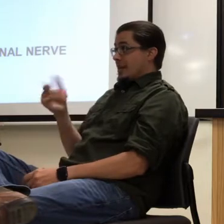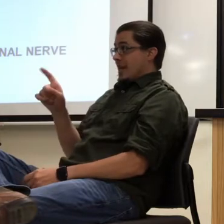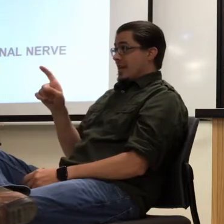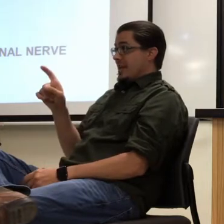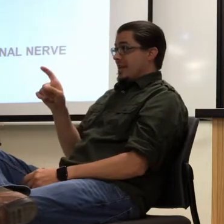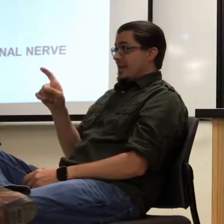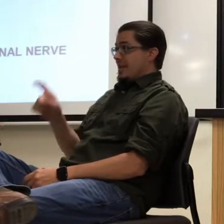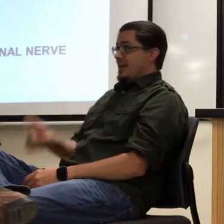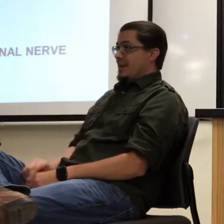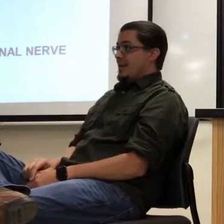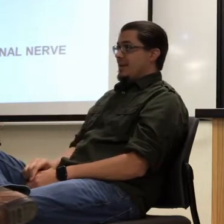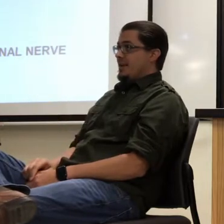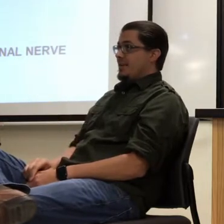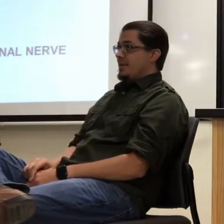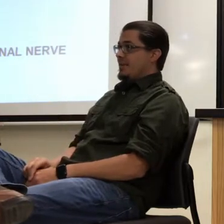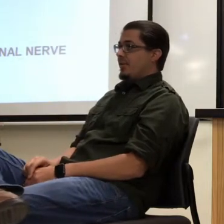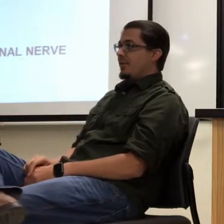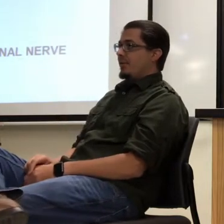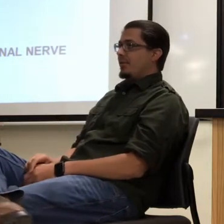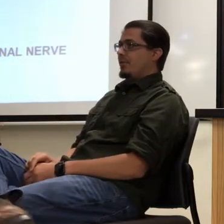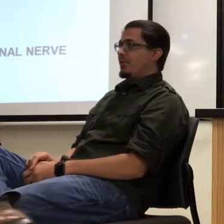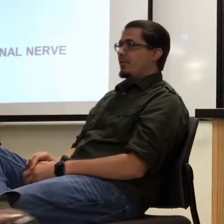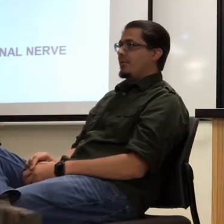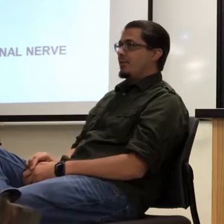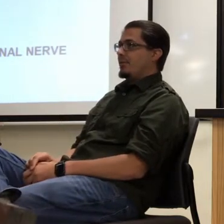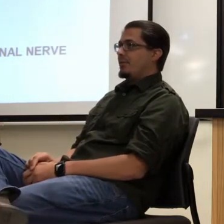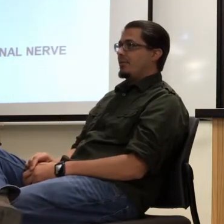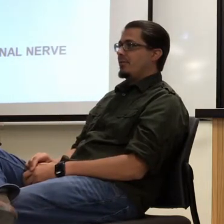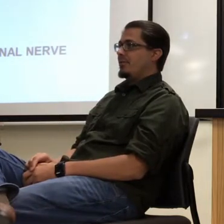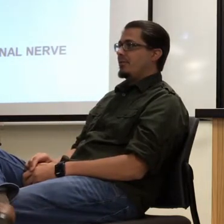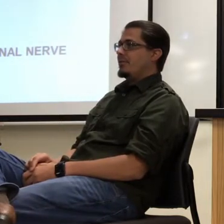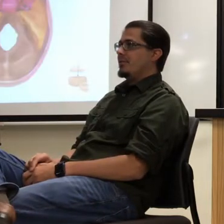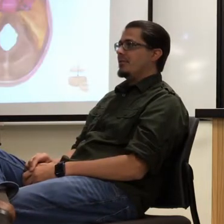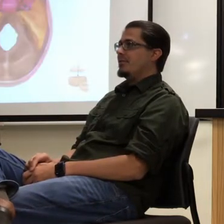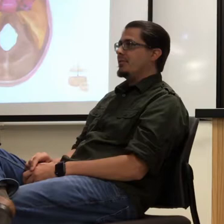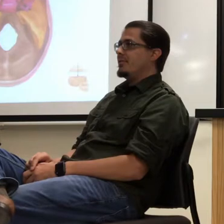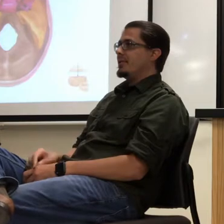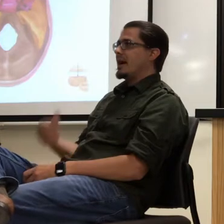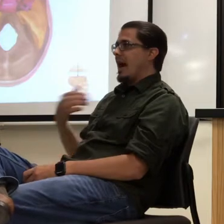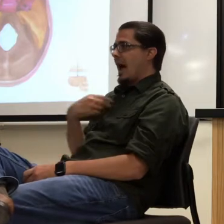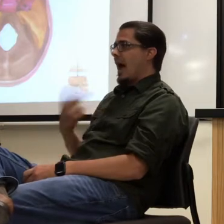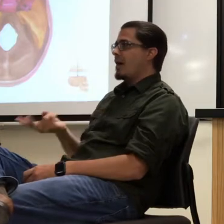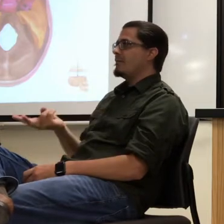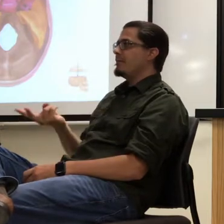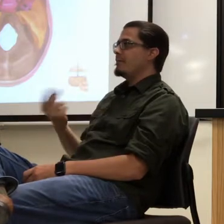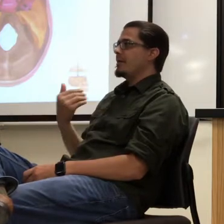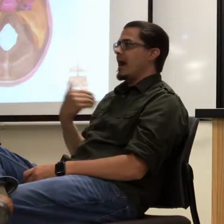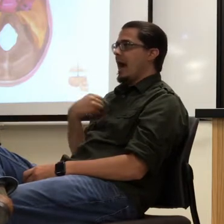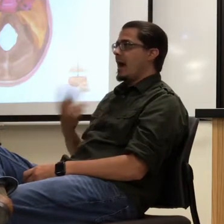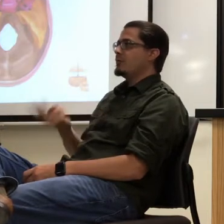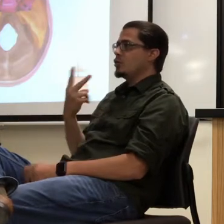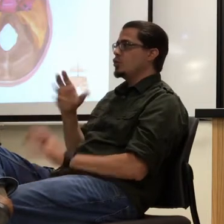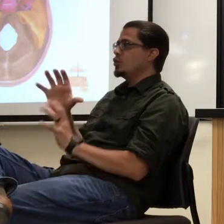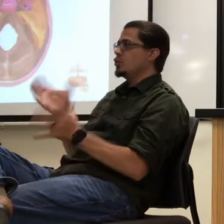Trigeminal. It's a mixed nerve. It has sensory and motor functions. So let's kind of go through it.